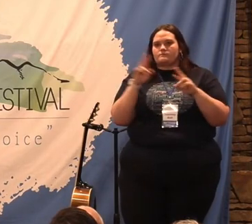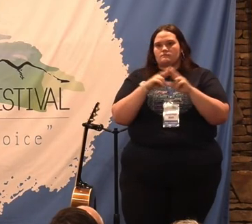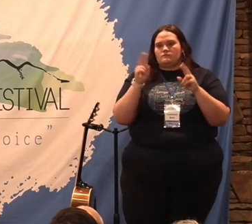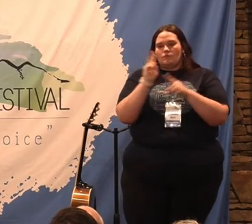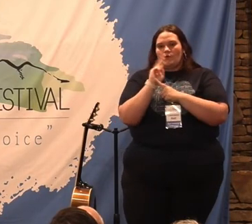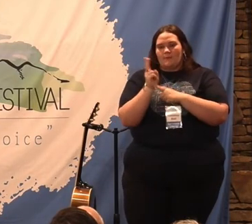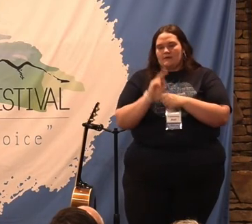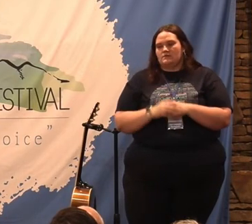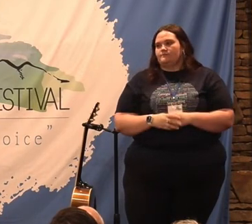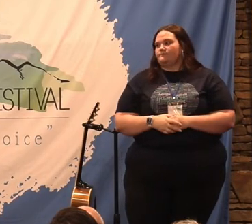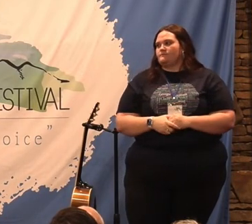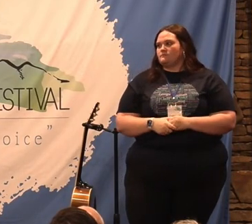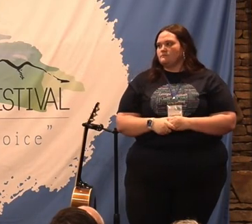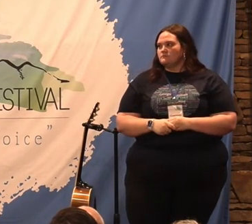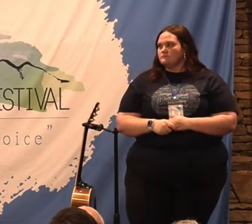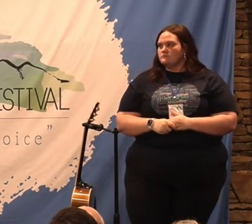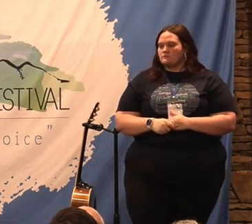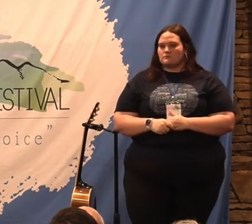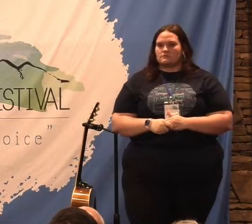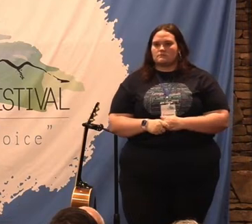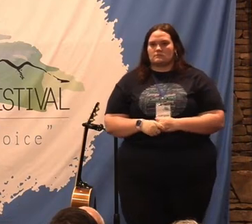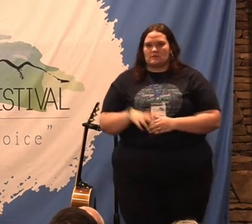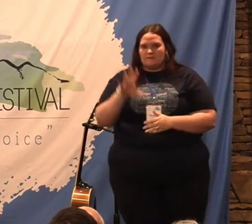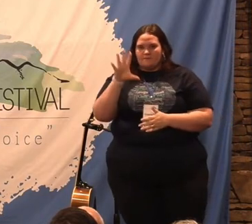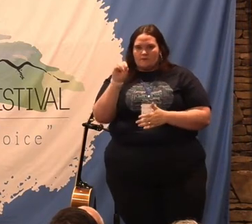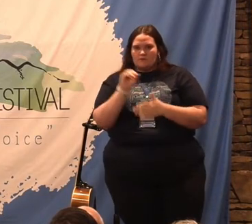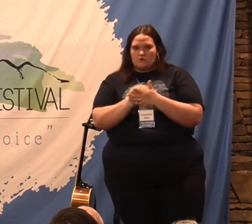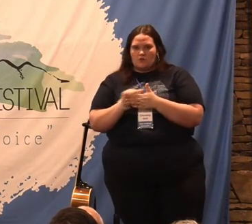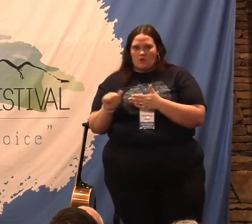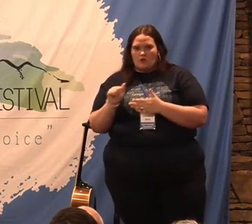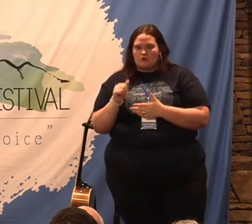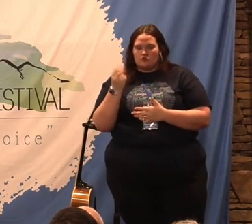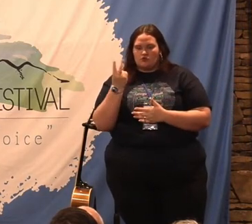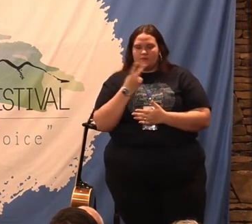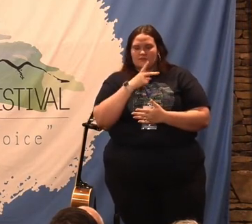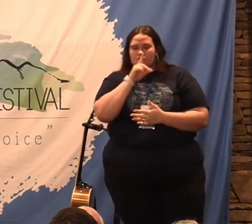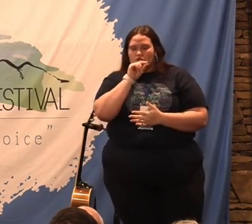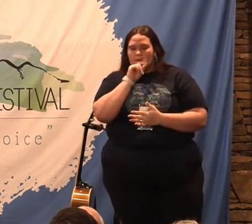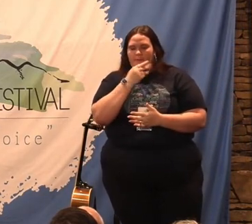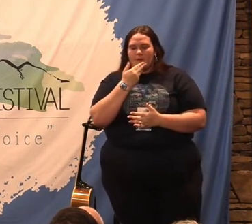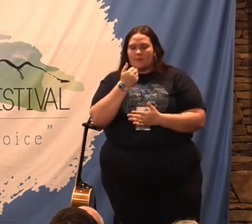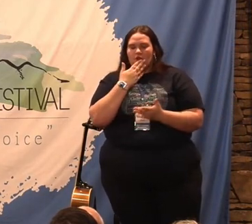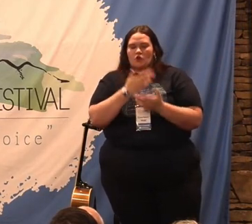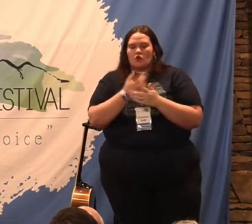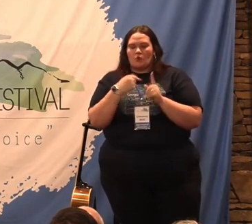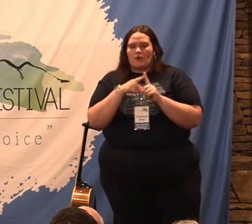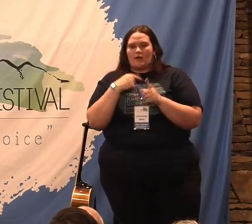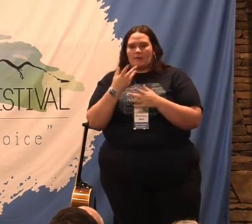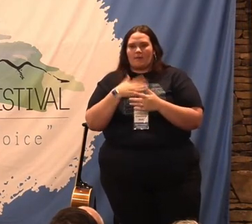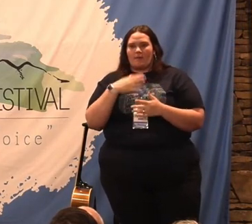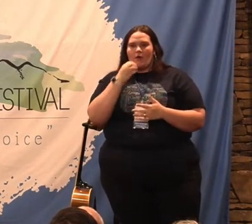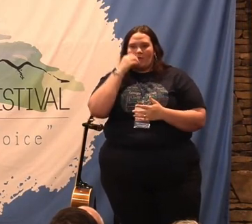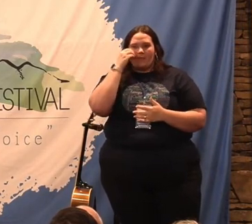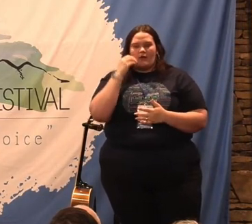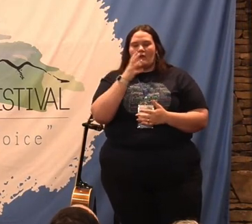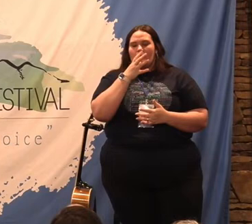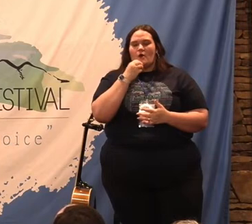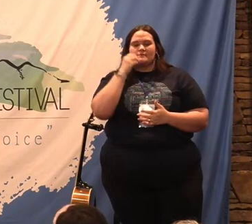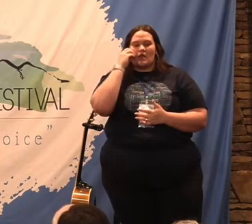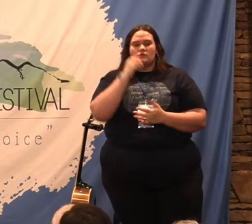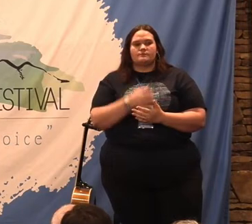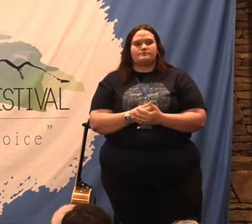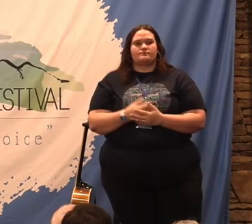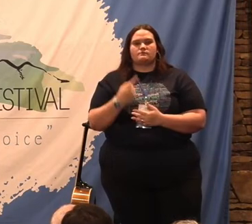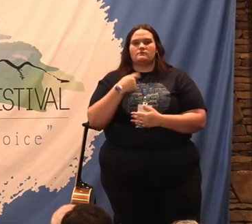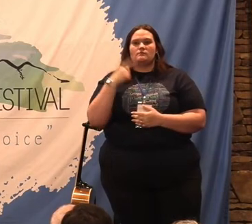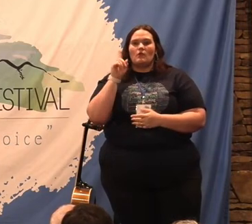2 minutes. $50 for 2 pieces of processed chicken, this better be good when I get to my mom's house. I get to my mom's house and I knock on the